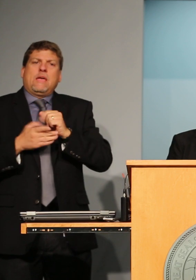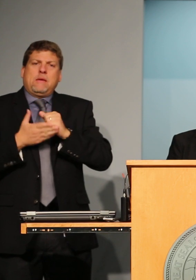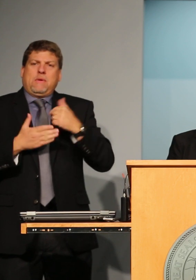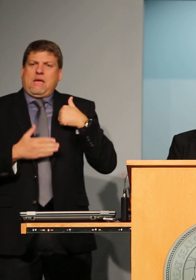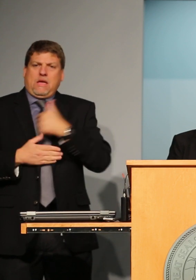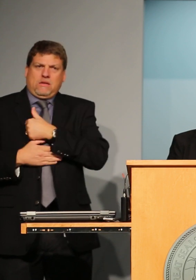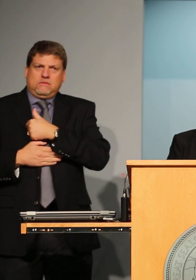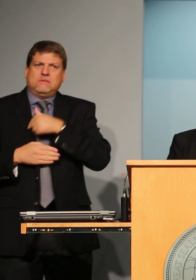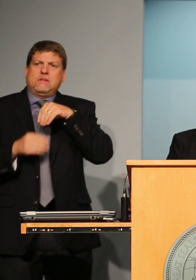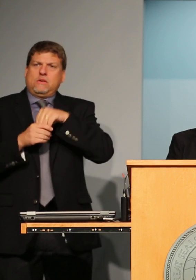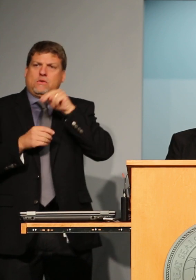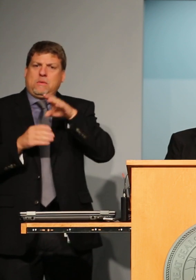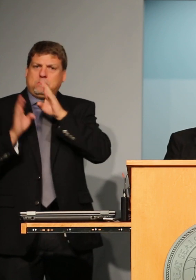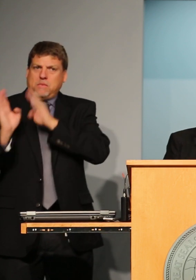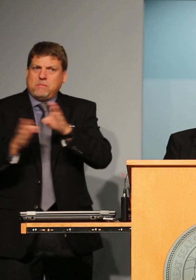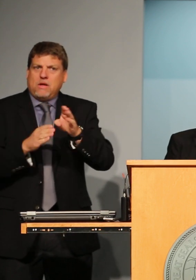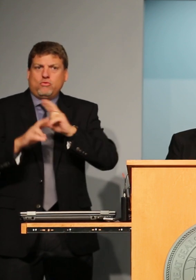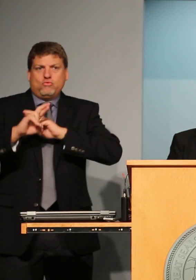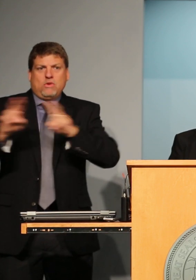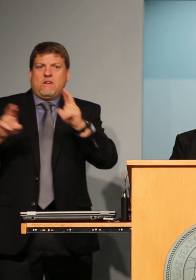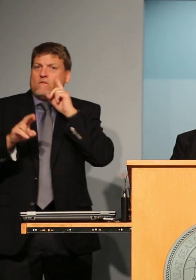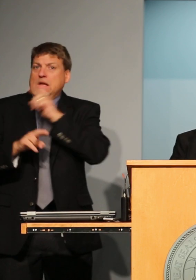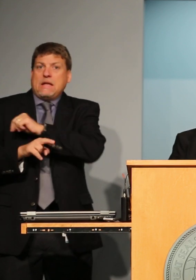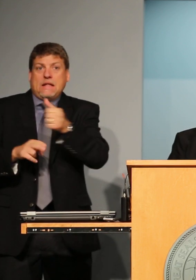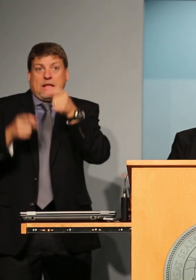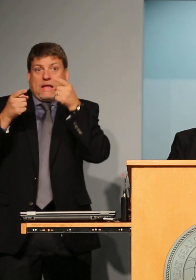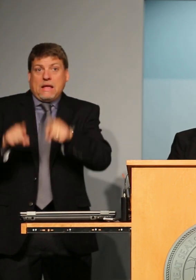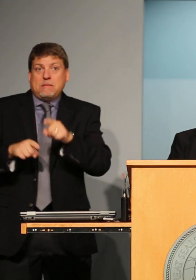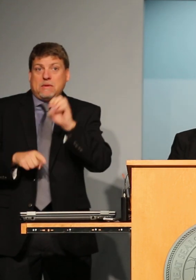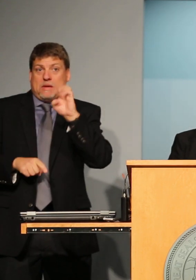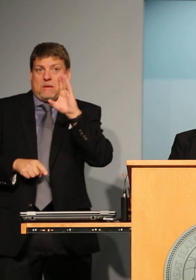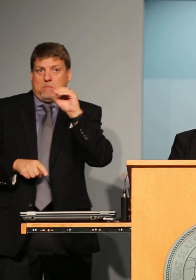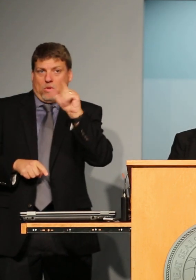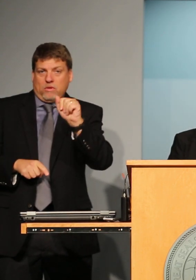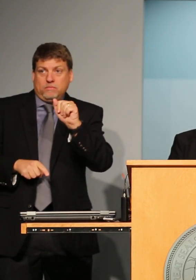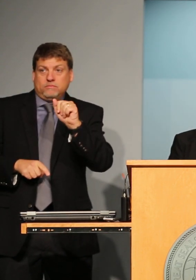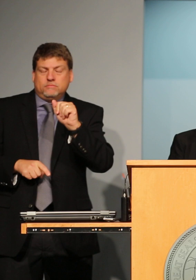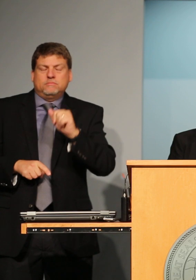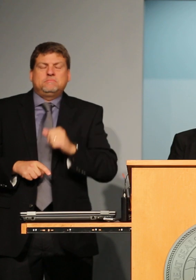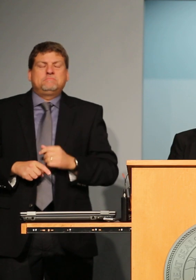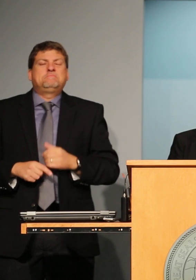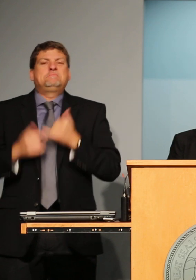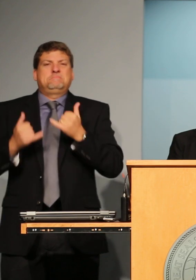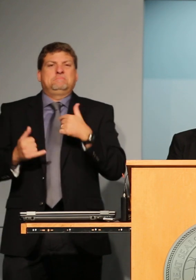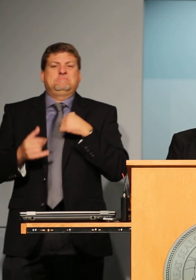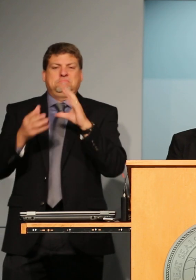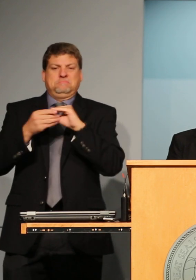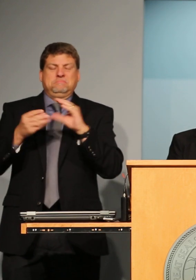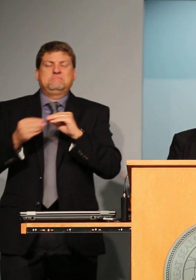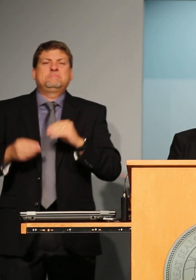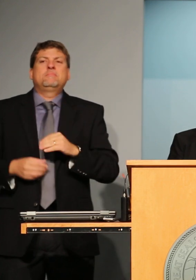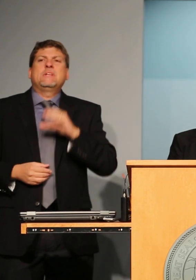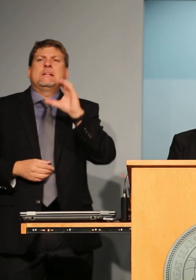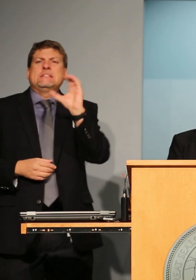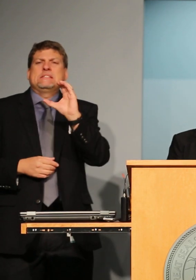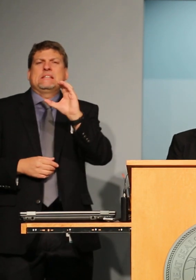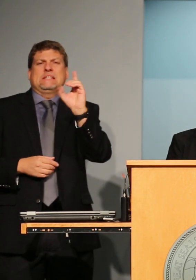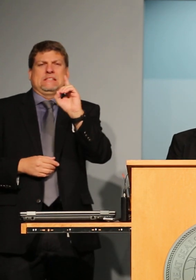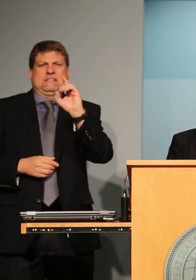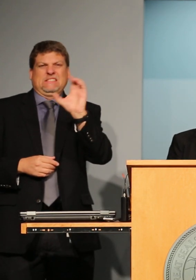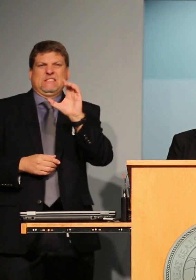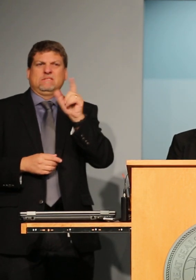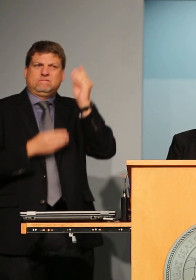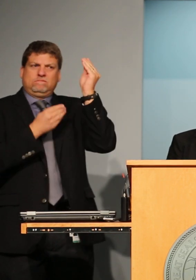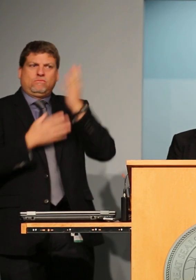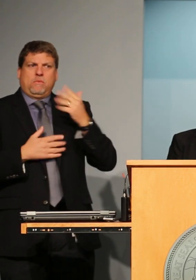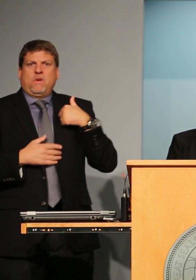Ebola cases. This morning we received a call from the Centers for Disease Control about a traveler to North Carolina who developed a fever